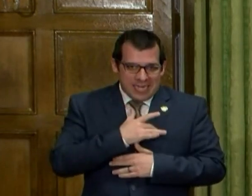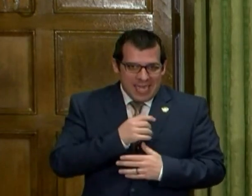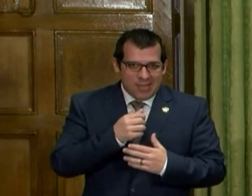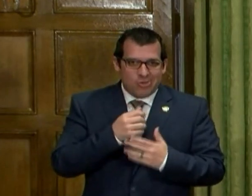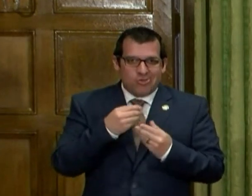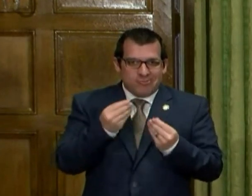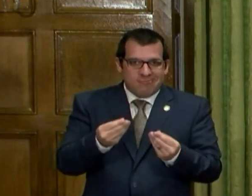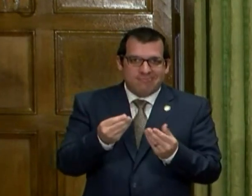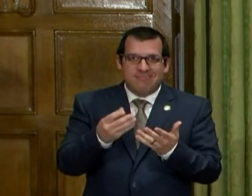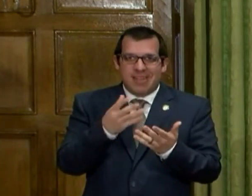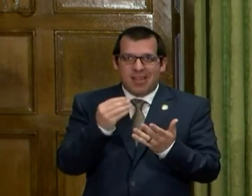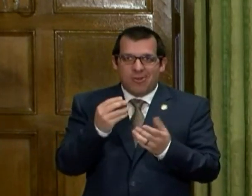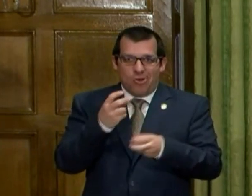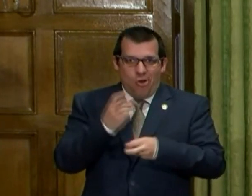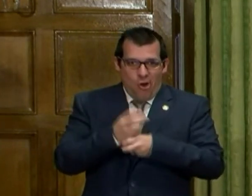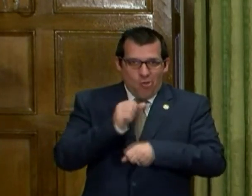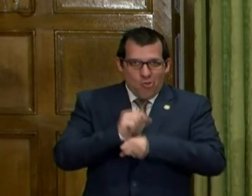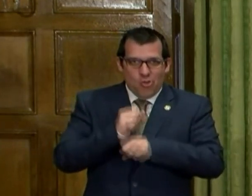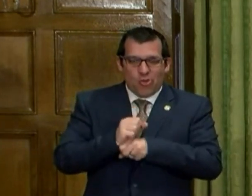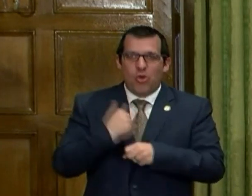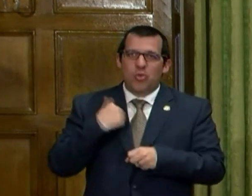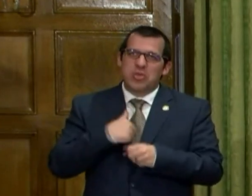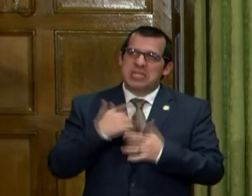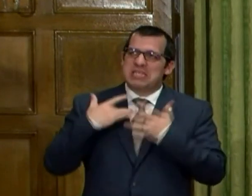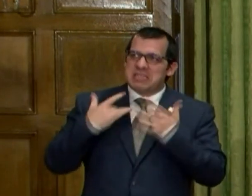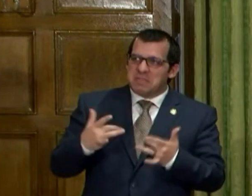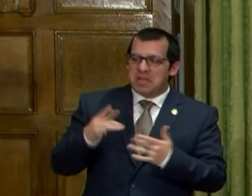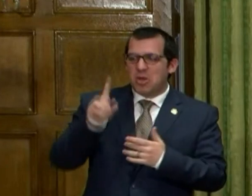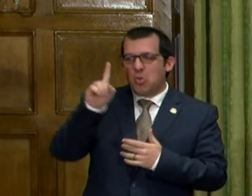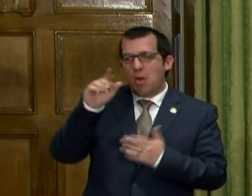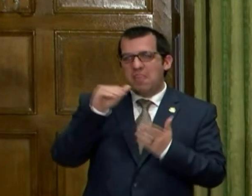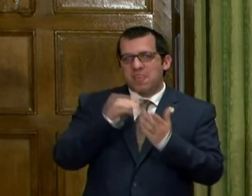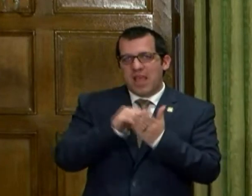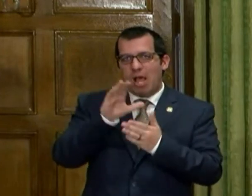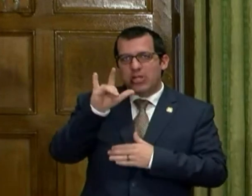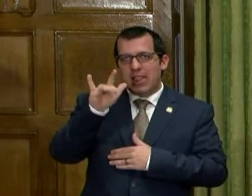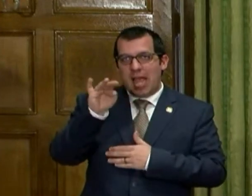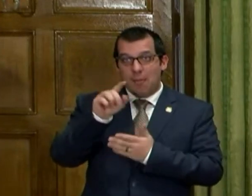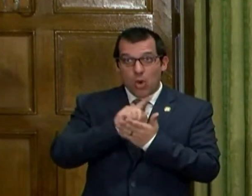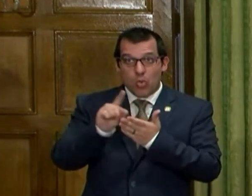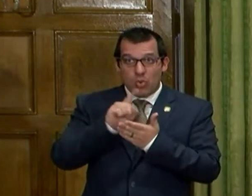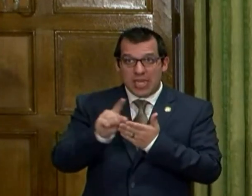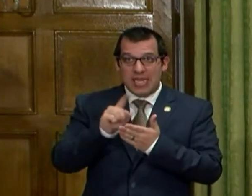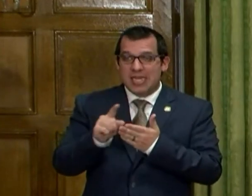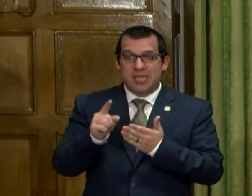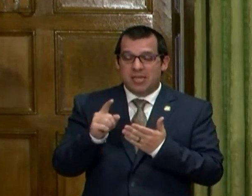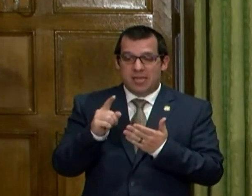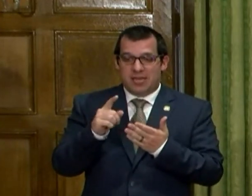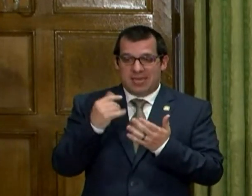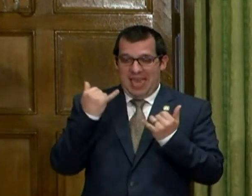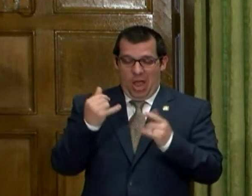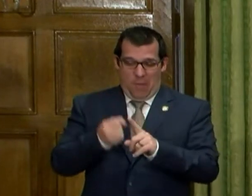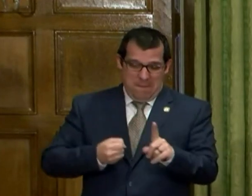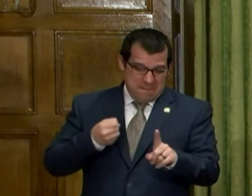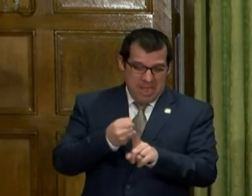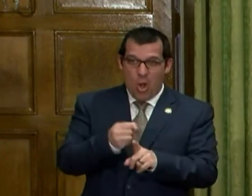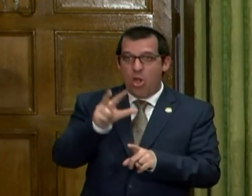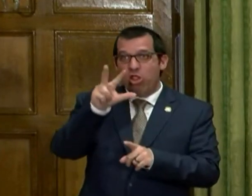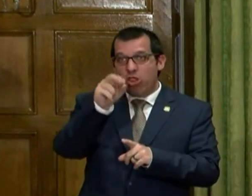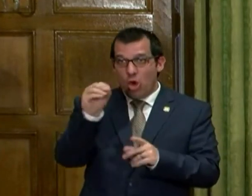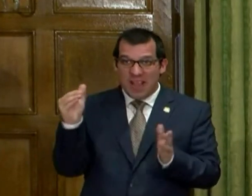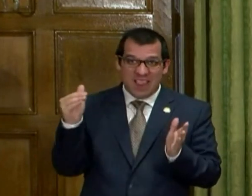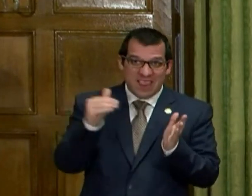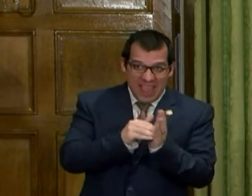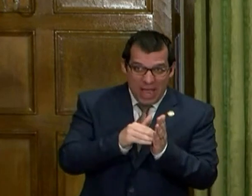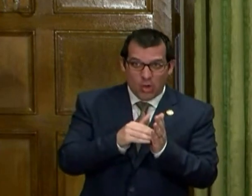this. Understanding we went from processing about 1,000 claims a week to literally falling over a cliff and having to do 30,000 next